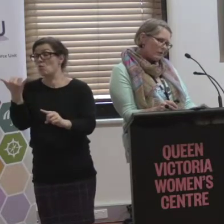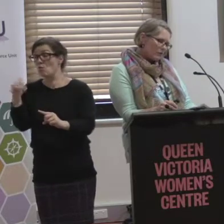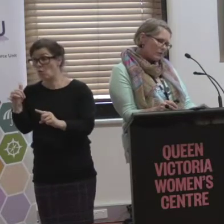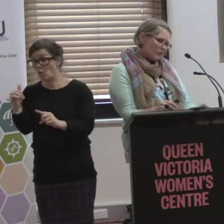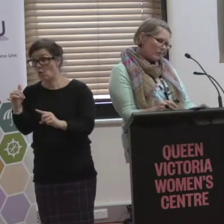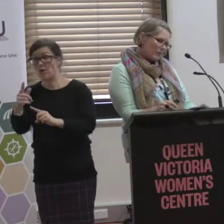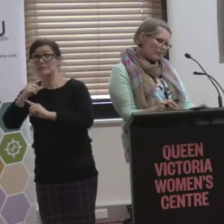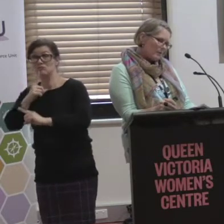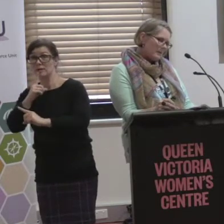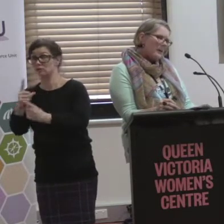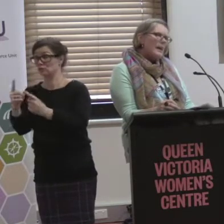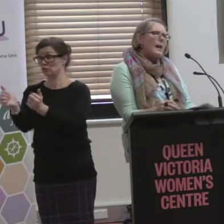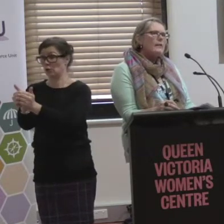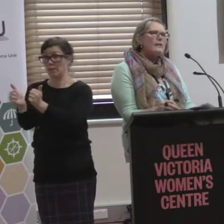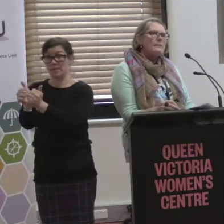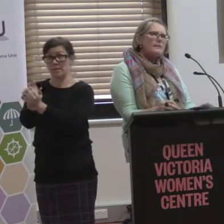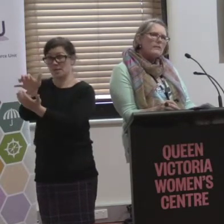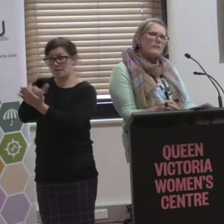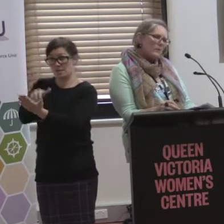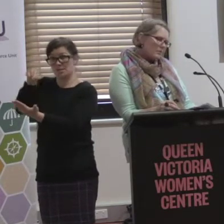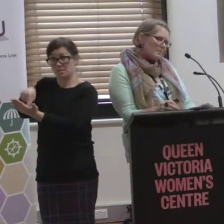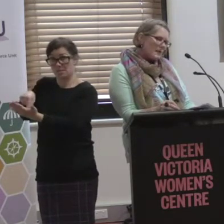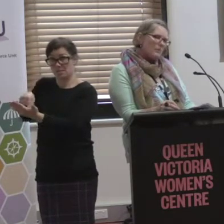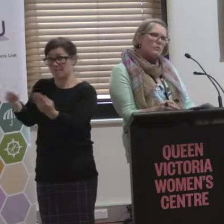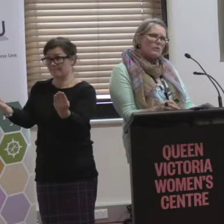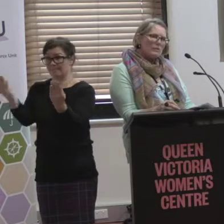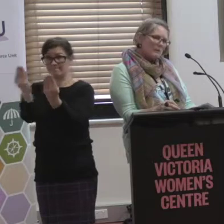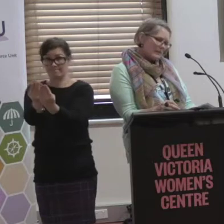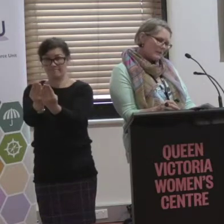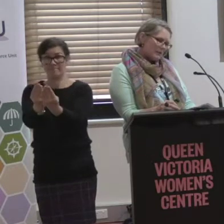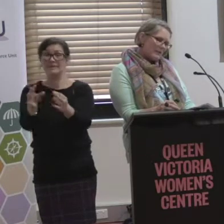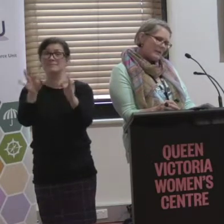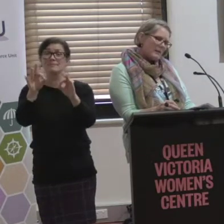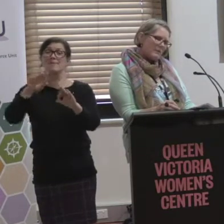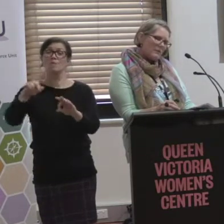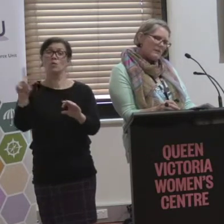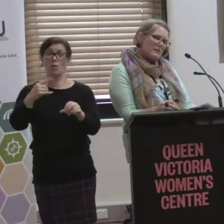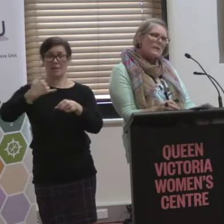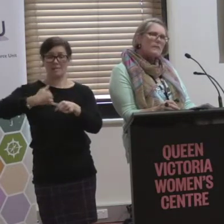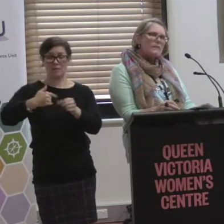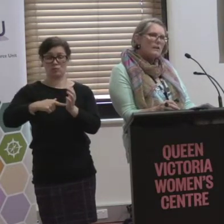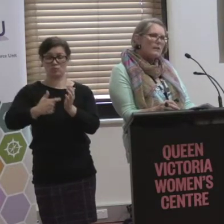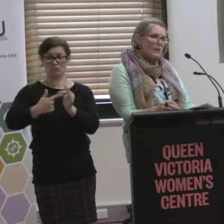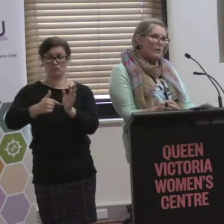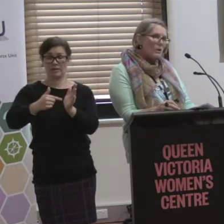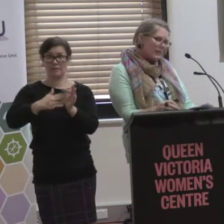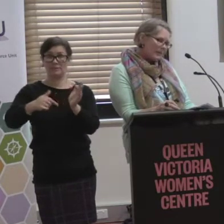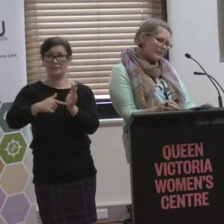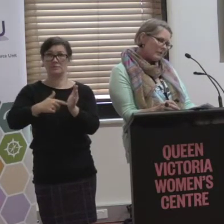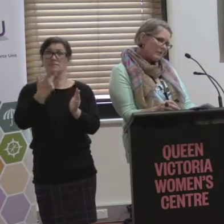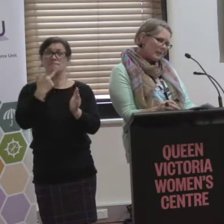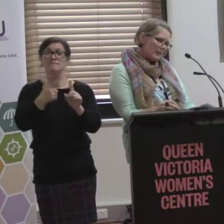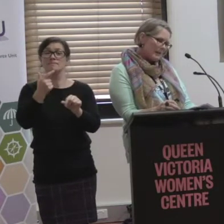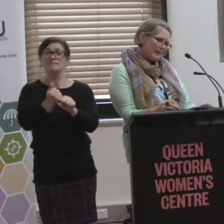called an instructional directive. And they're specific to medical treatment decisions that the person, in an event when they no longer